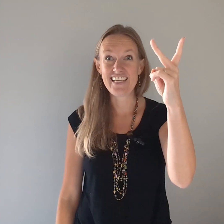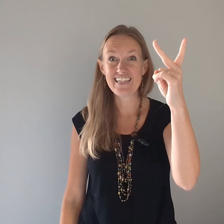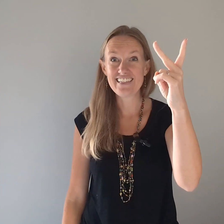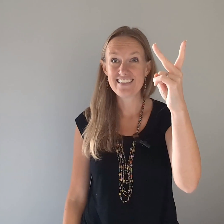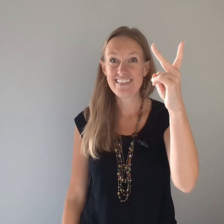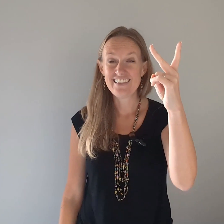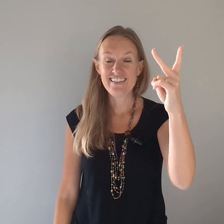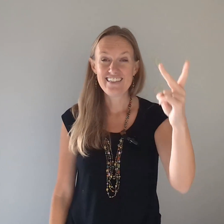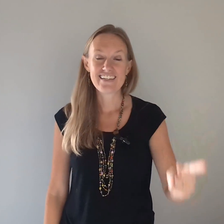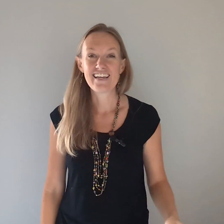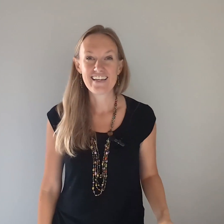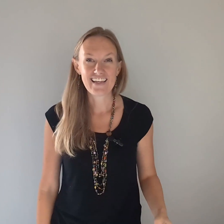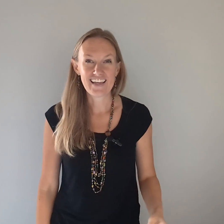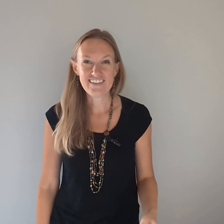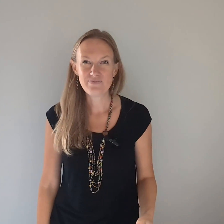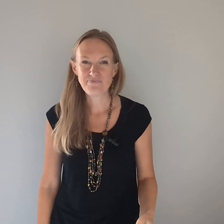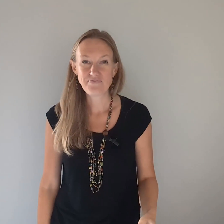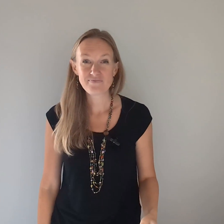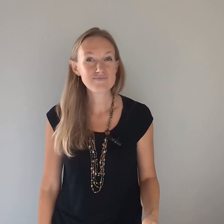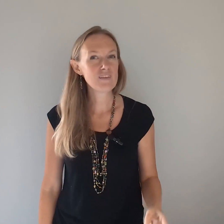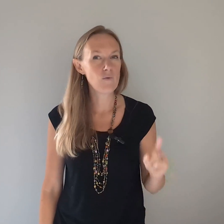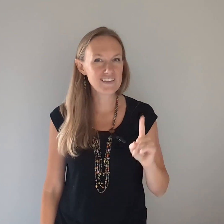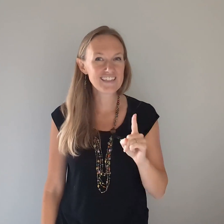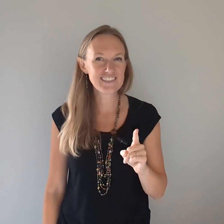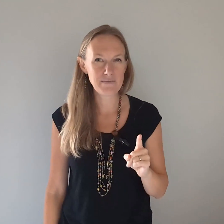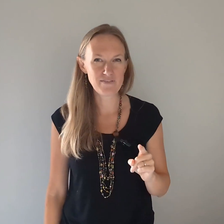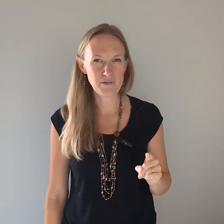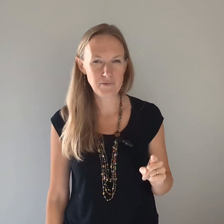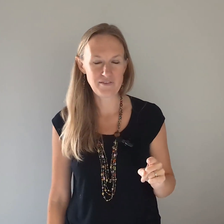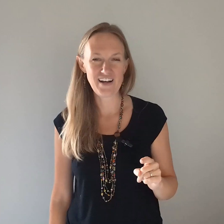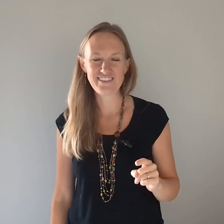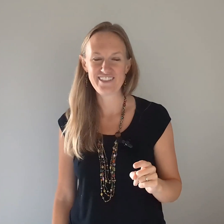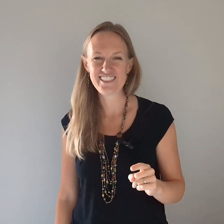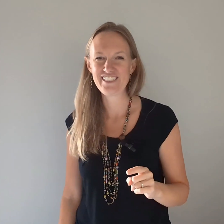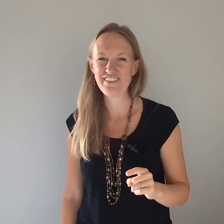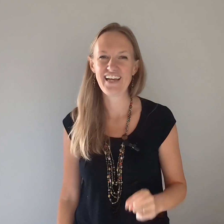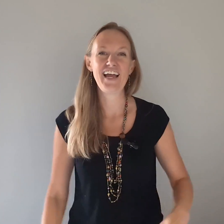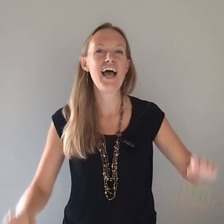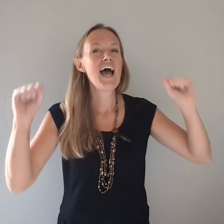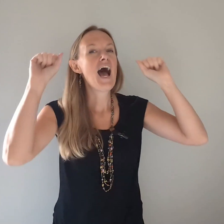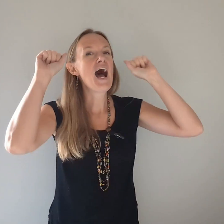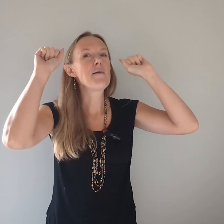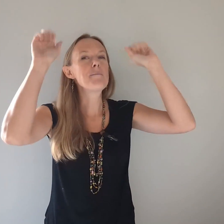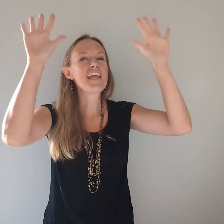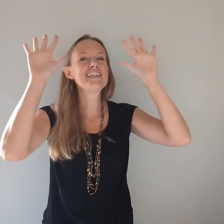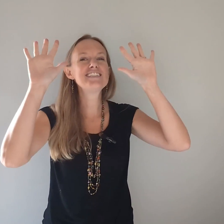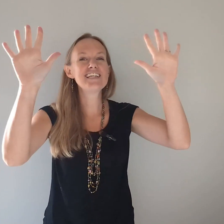see. Okay? One last time before we move on to verse 2. Okay.